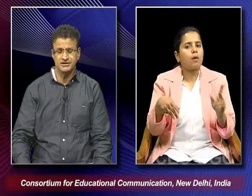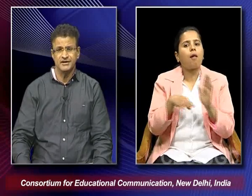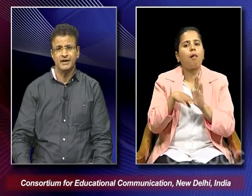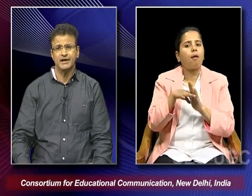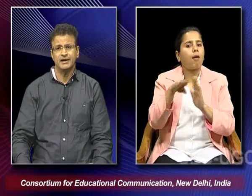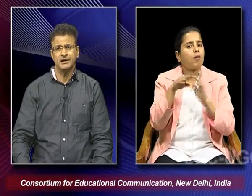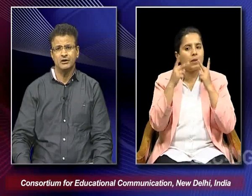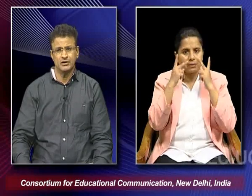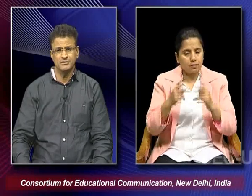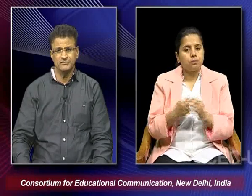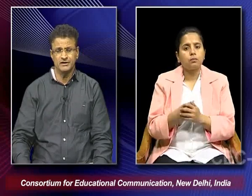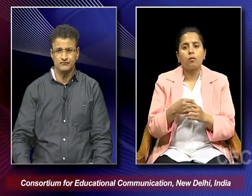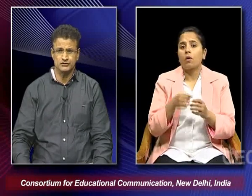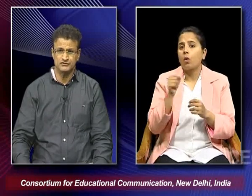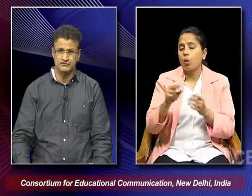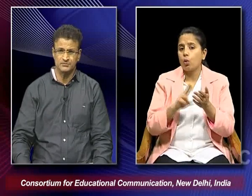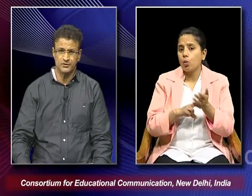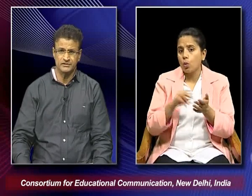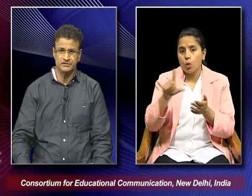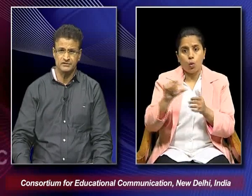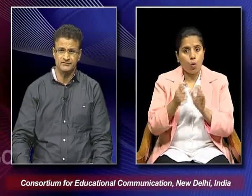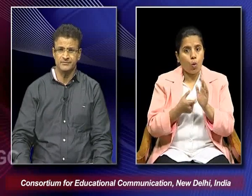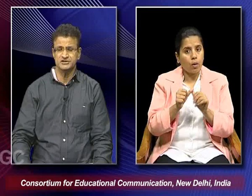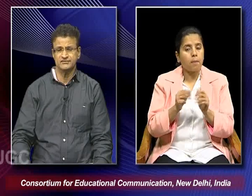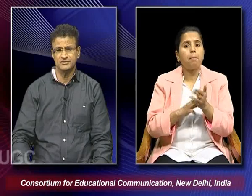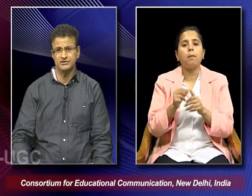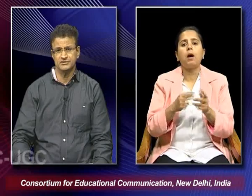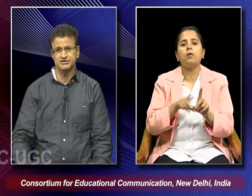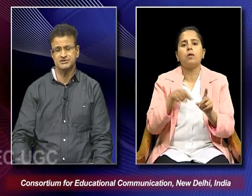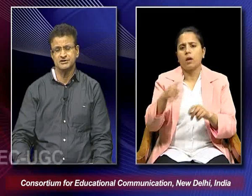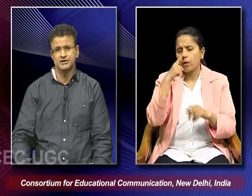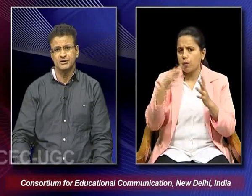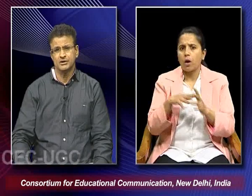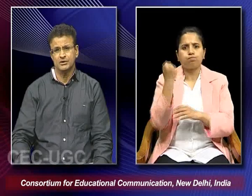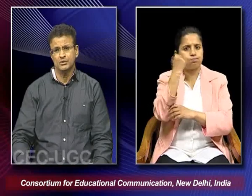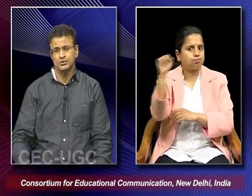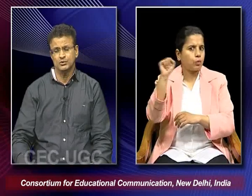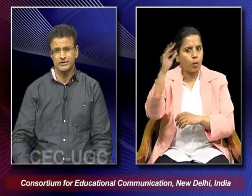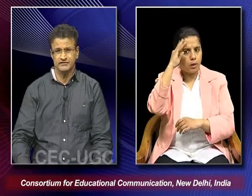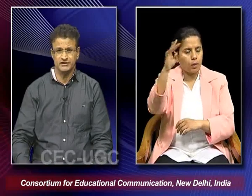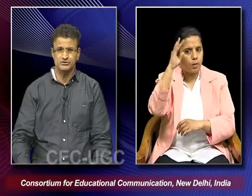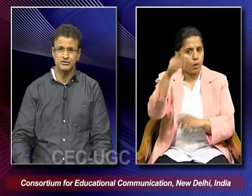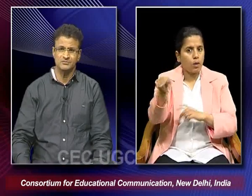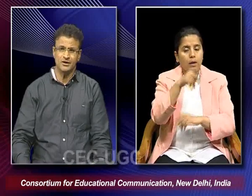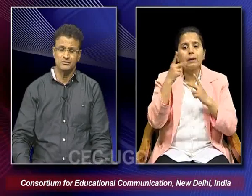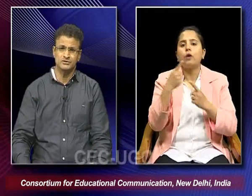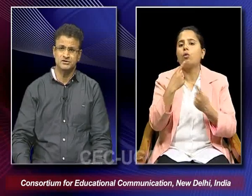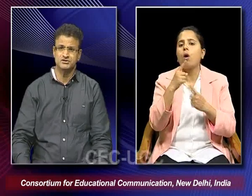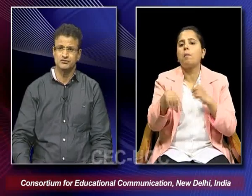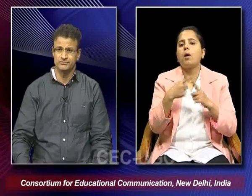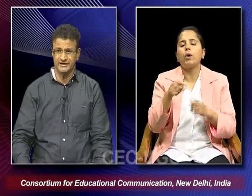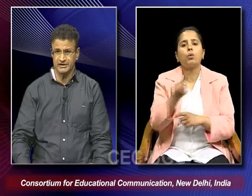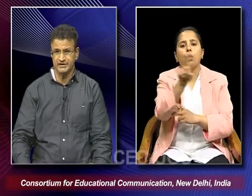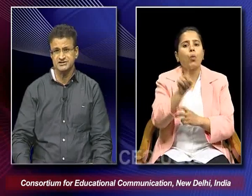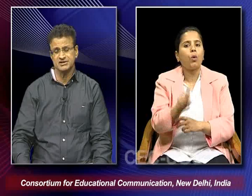levels. And Laura Mulvey was one of the important feminist film theorists who, in a way, talked about the question